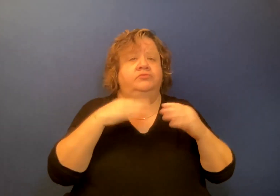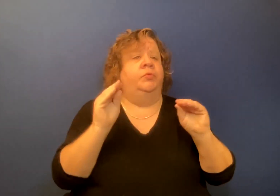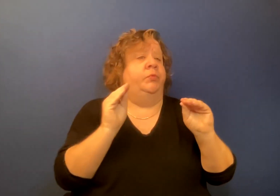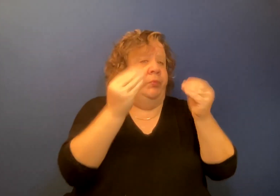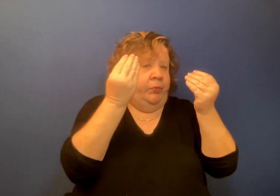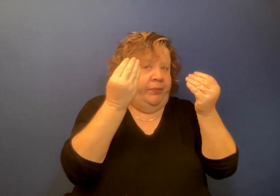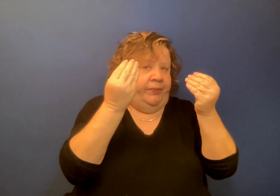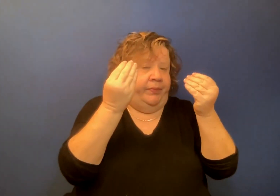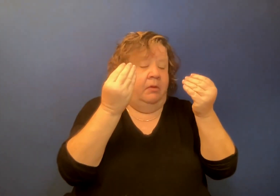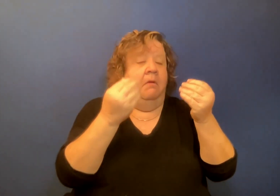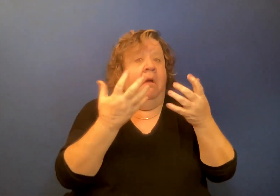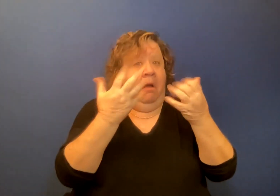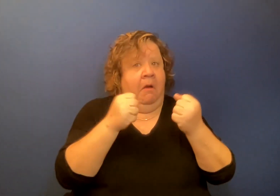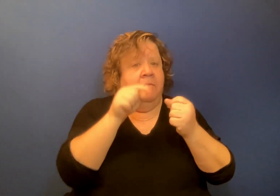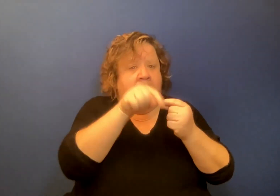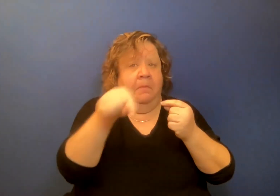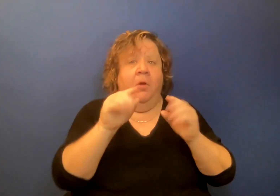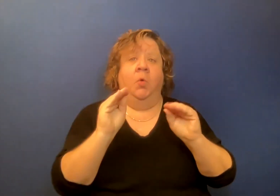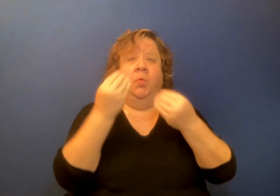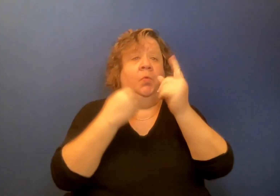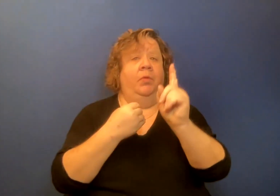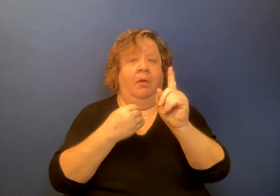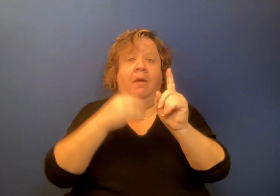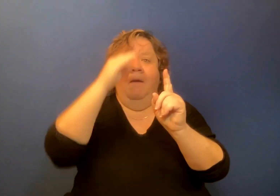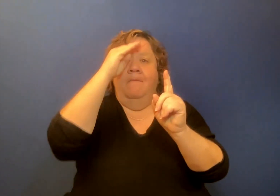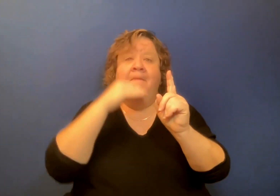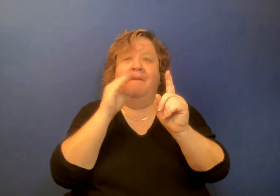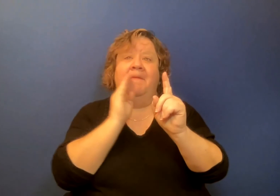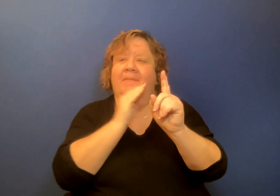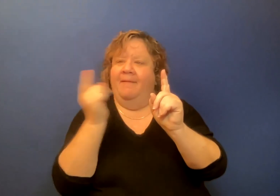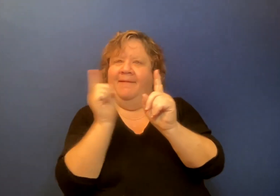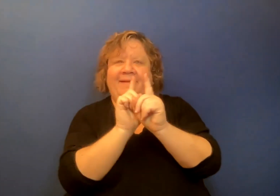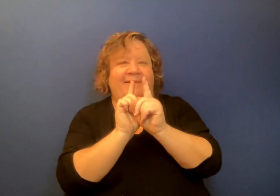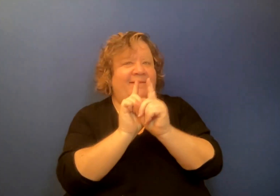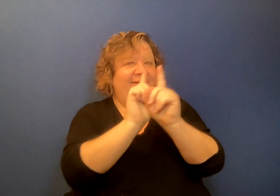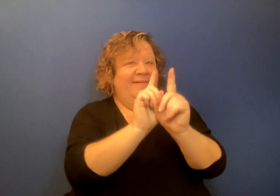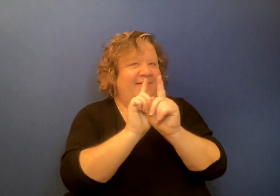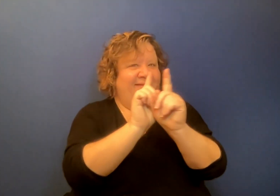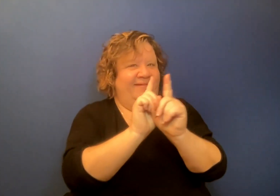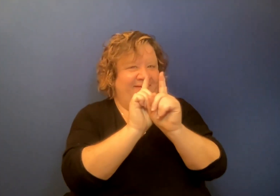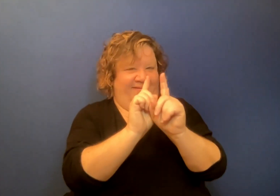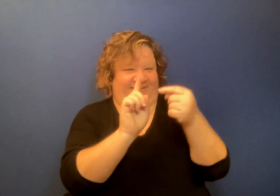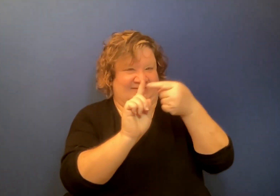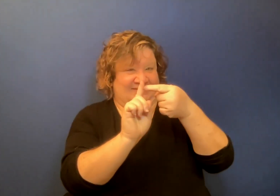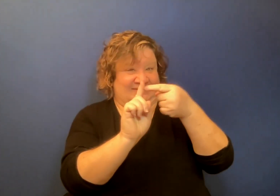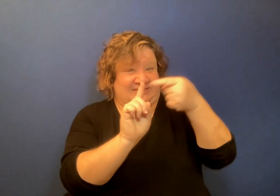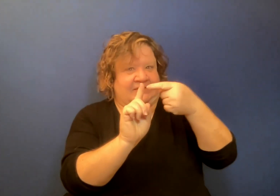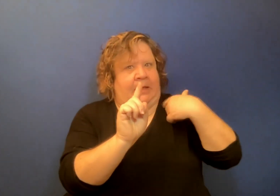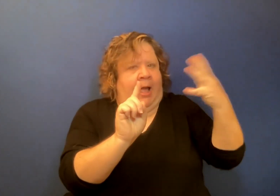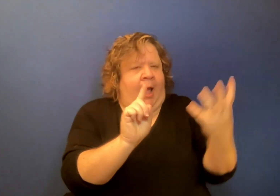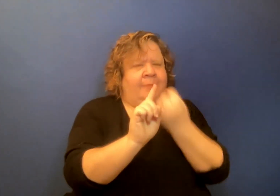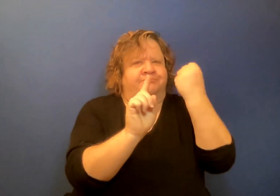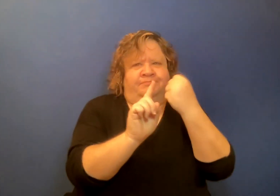have some discussions with them too, because they are very critical for nurturing care and developing